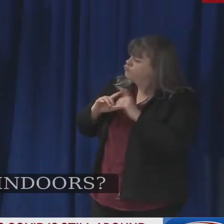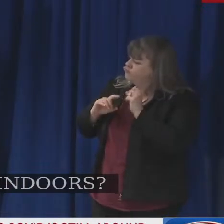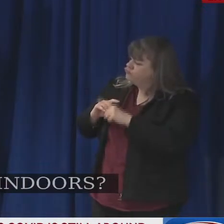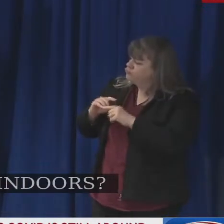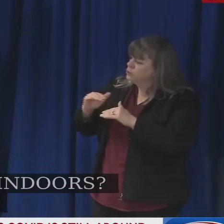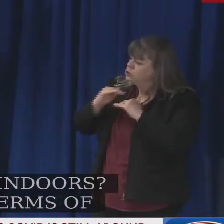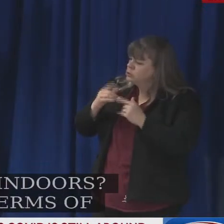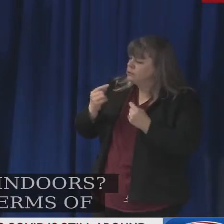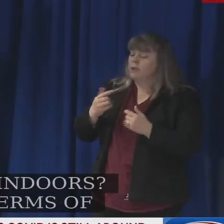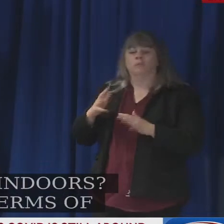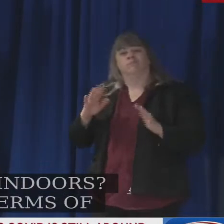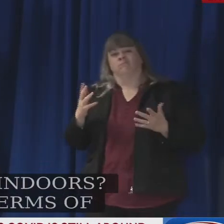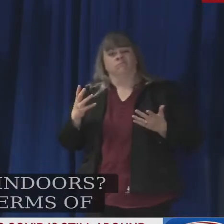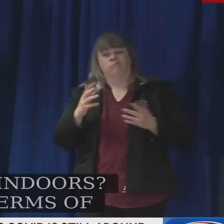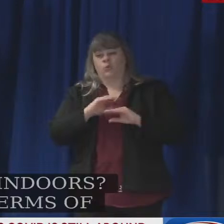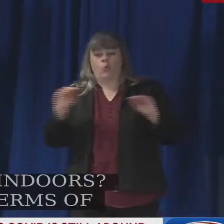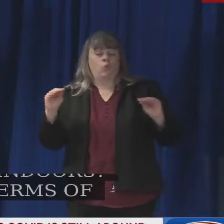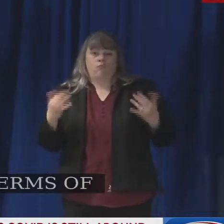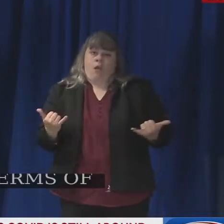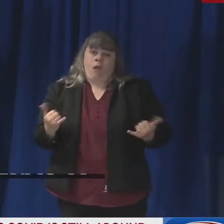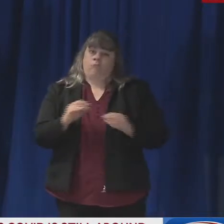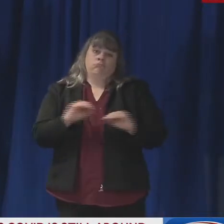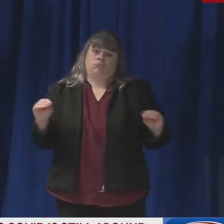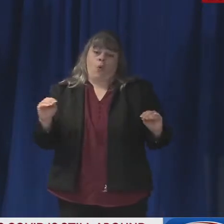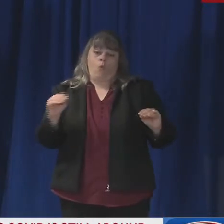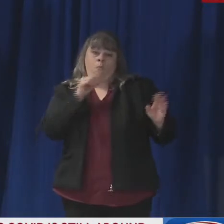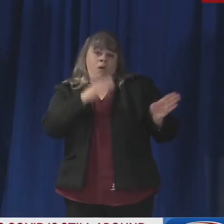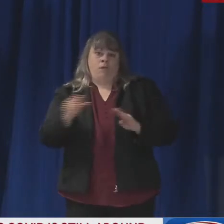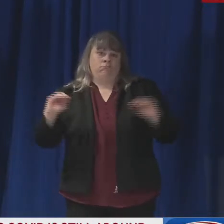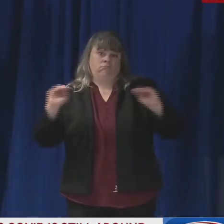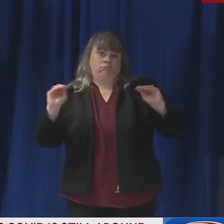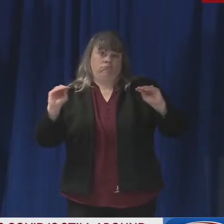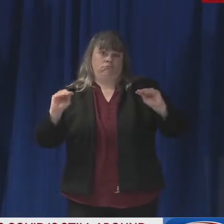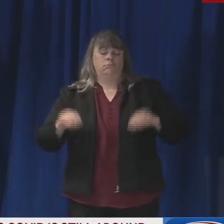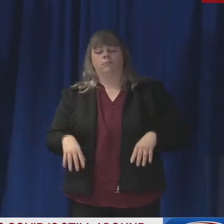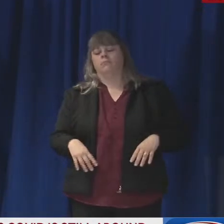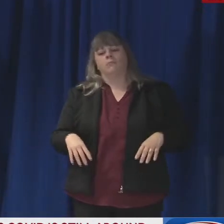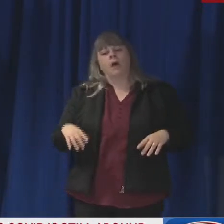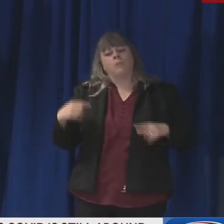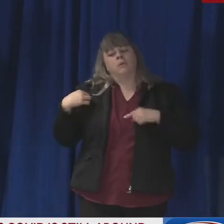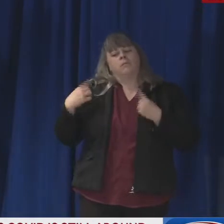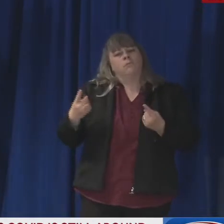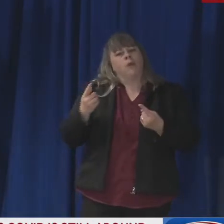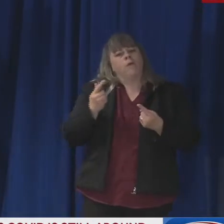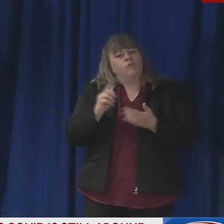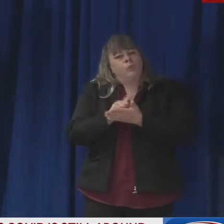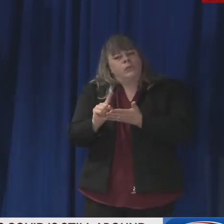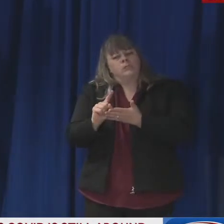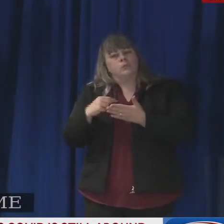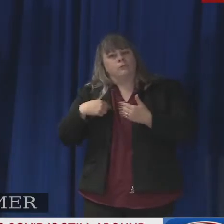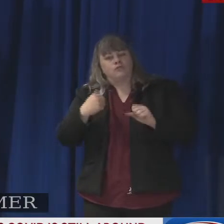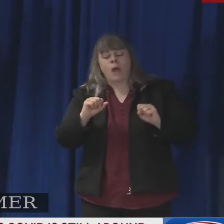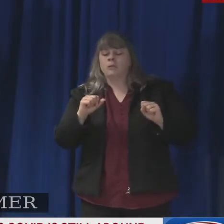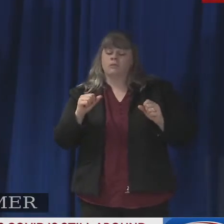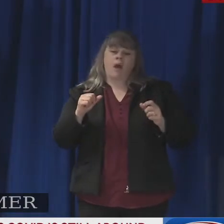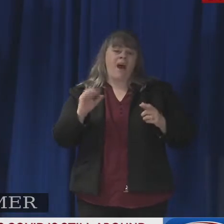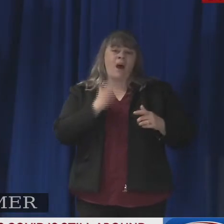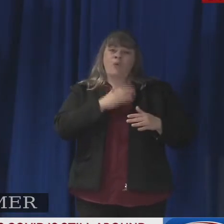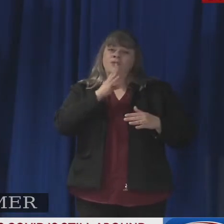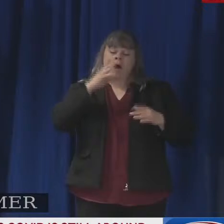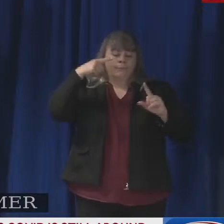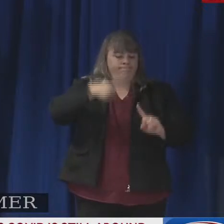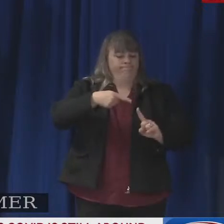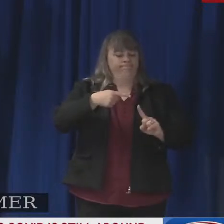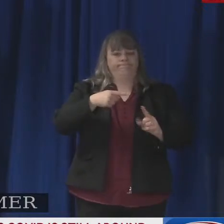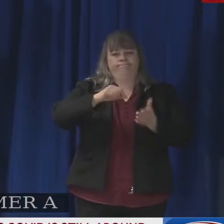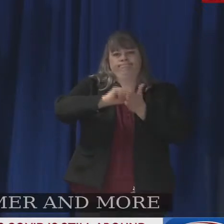I mean, we're really pushing to, and I think the message is getting out, especially over the past couple of weeks, folks should be getting vaccinated. They really should. That is